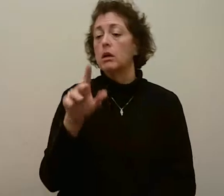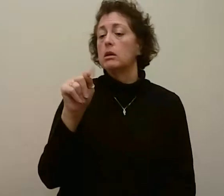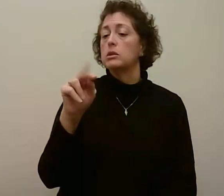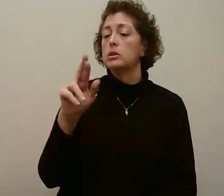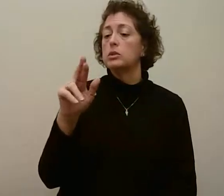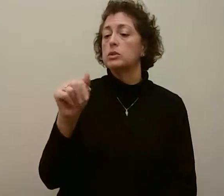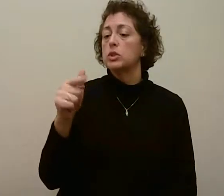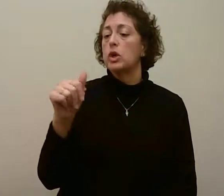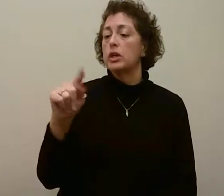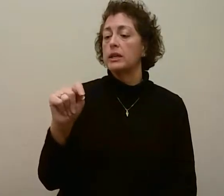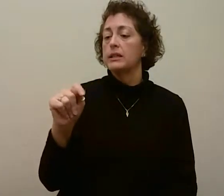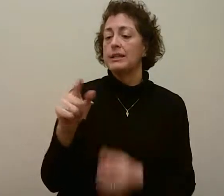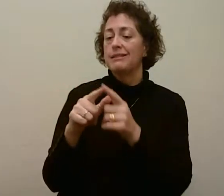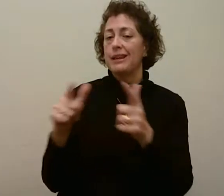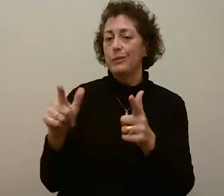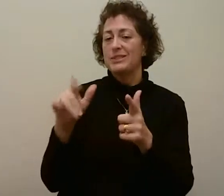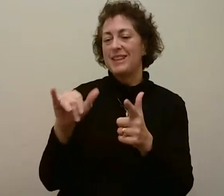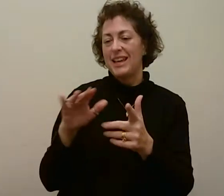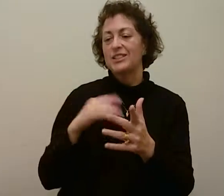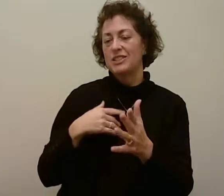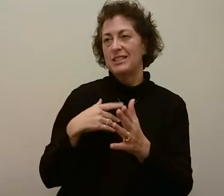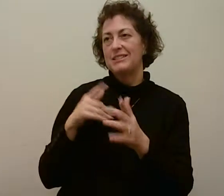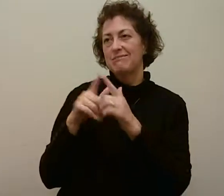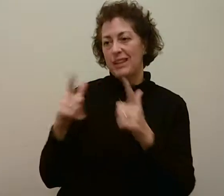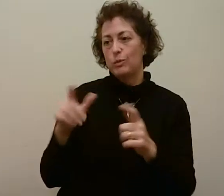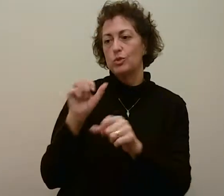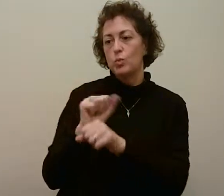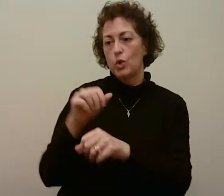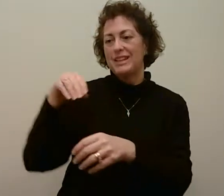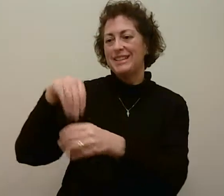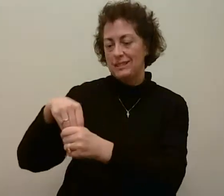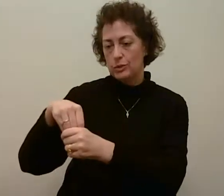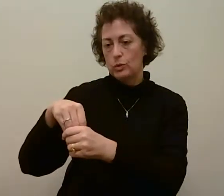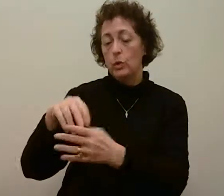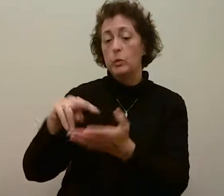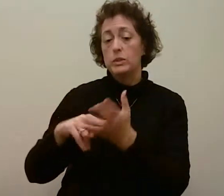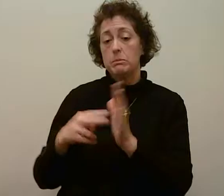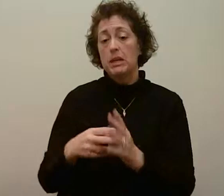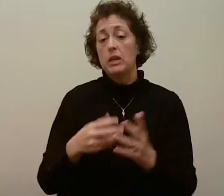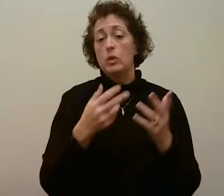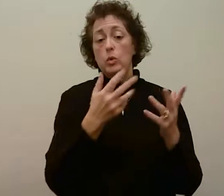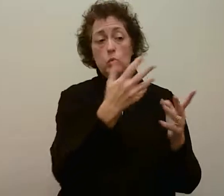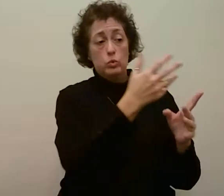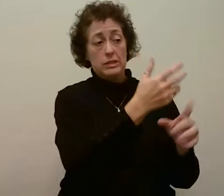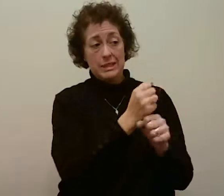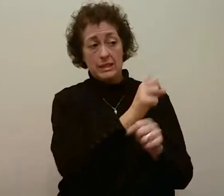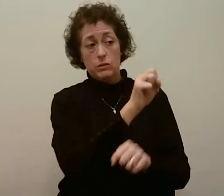working into. So you have received your source language and you're producing it in your target language.